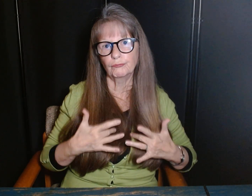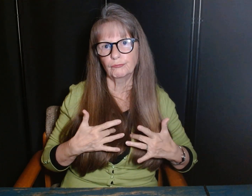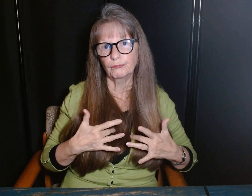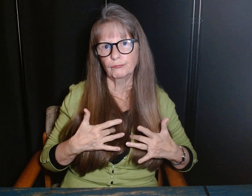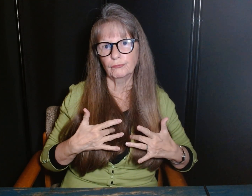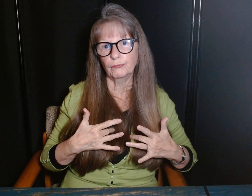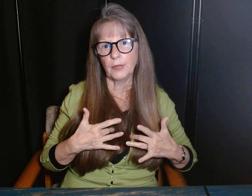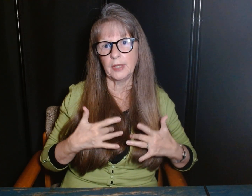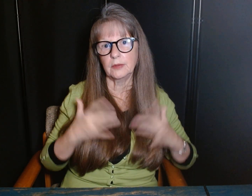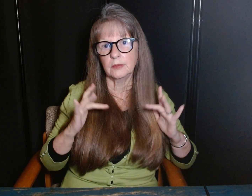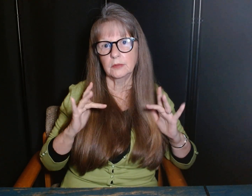right?